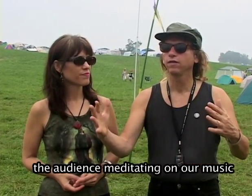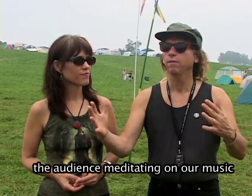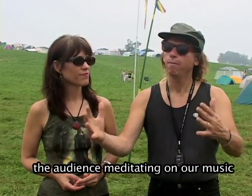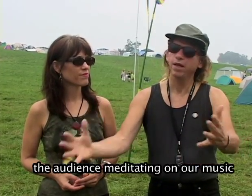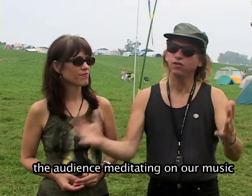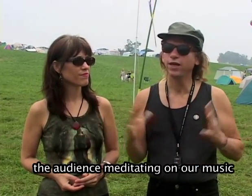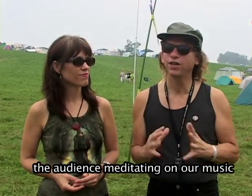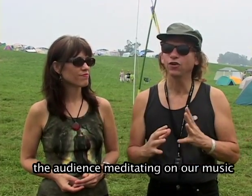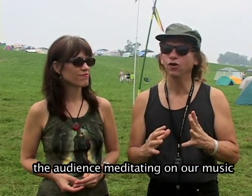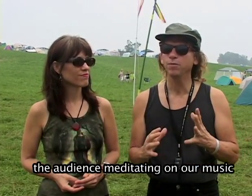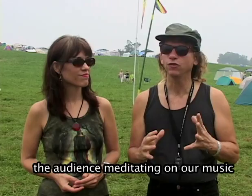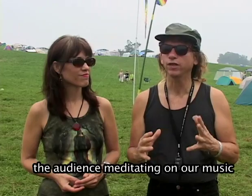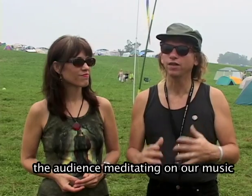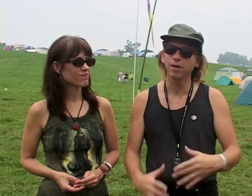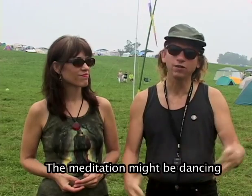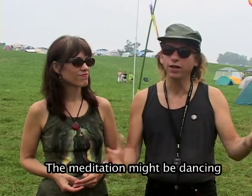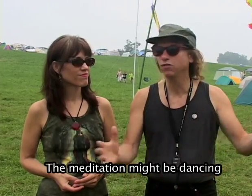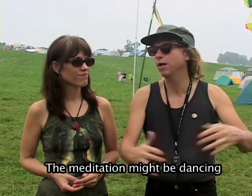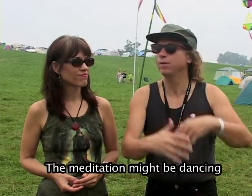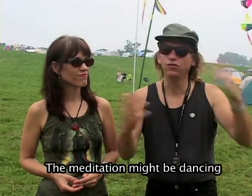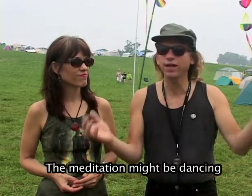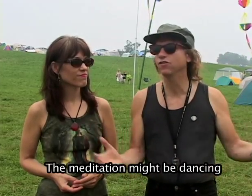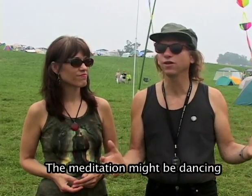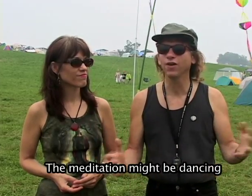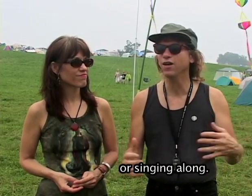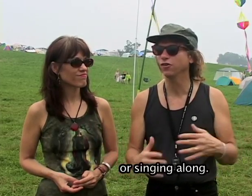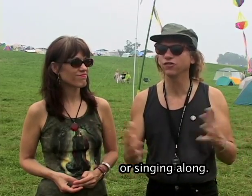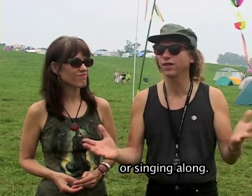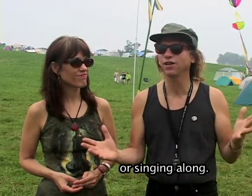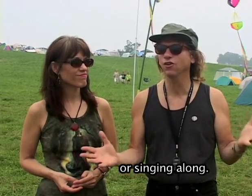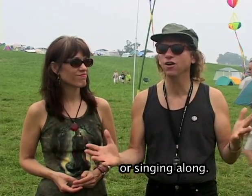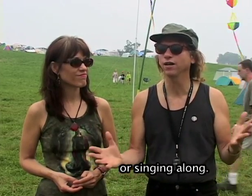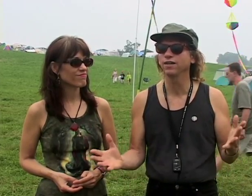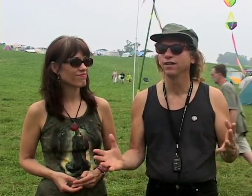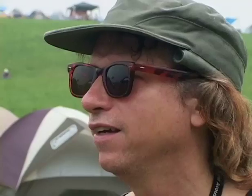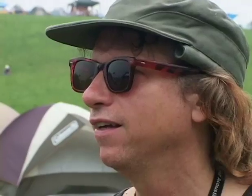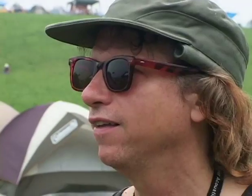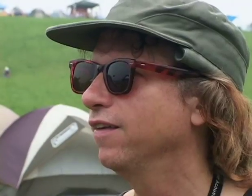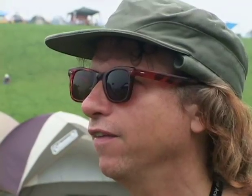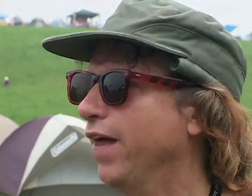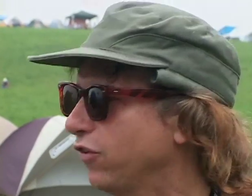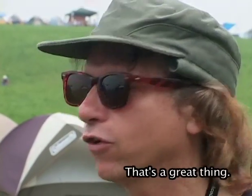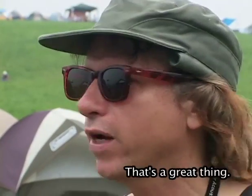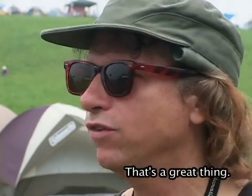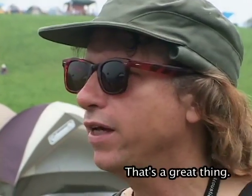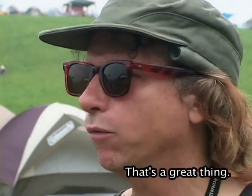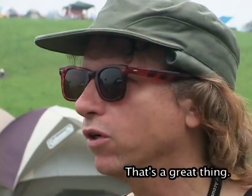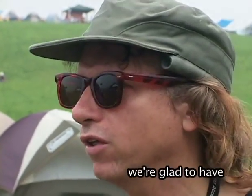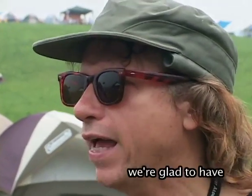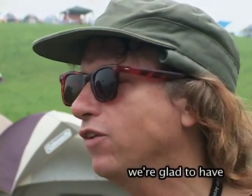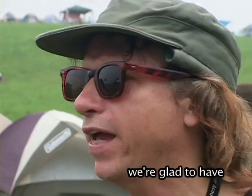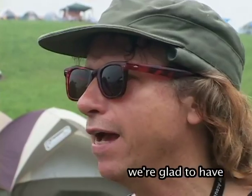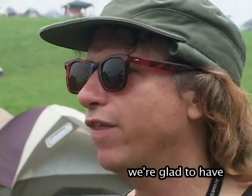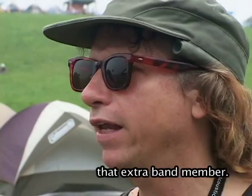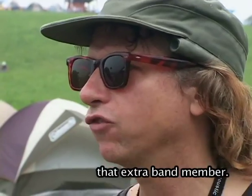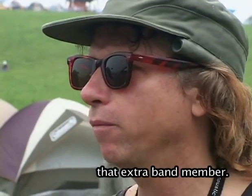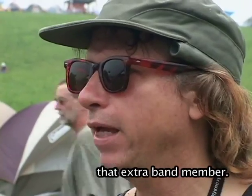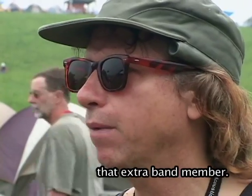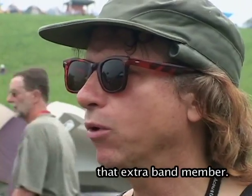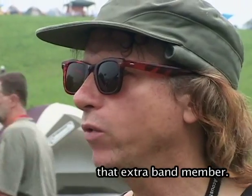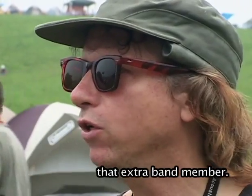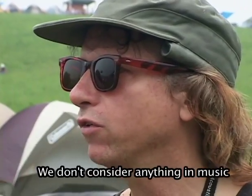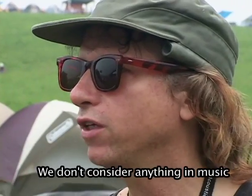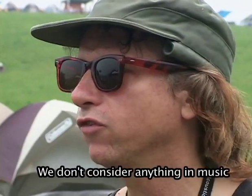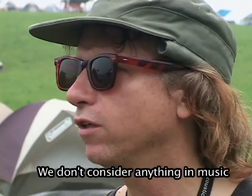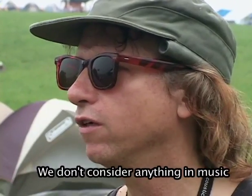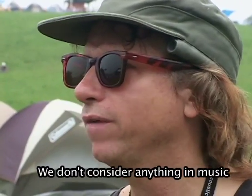audience meditating on our music, and the meditation might be dancing around or singing along, that's a great thing. We're glad to have that extra band